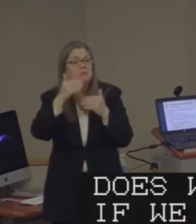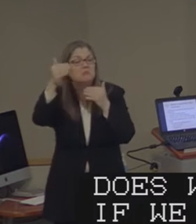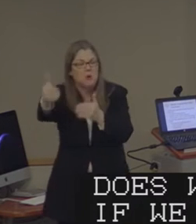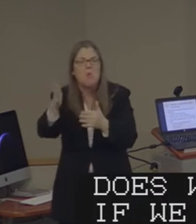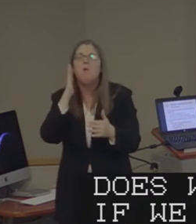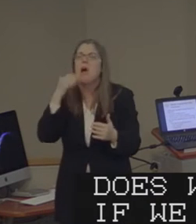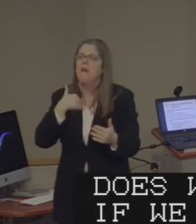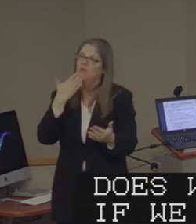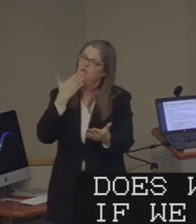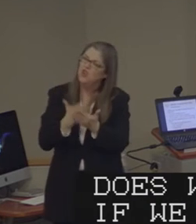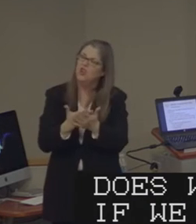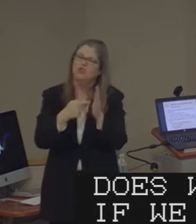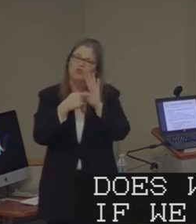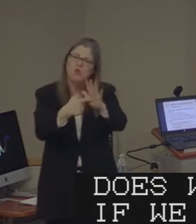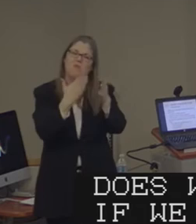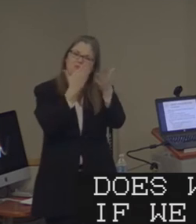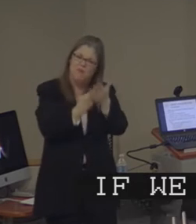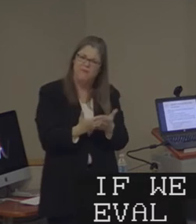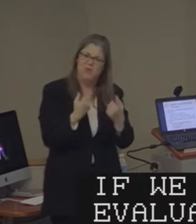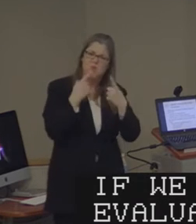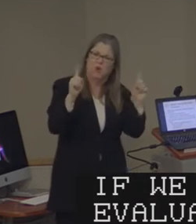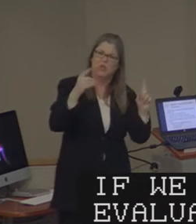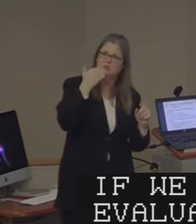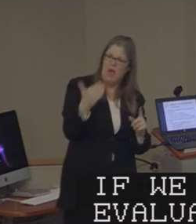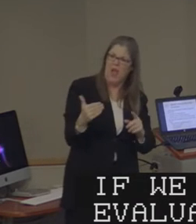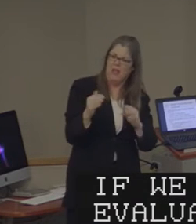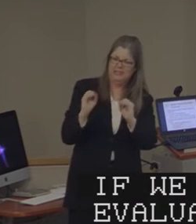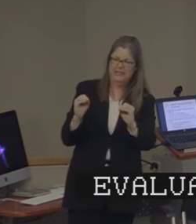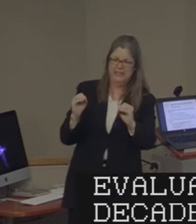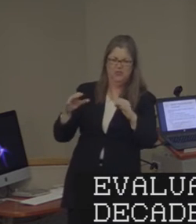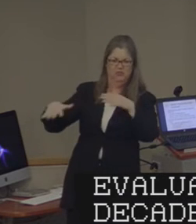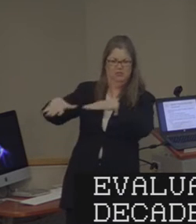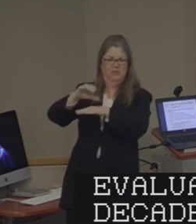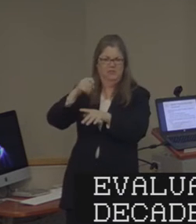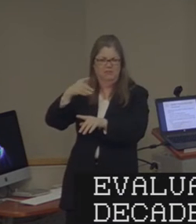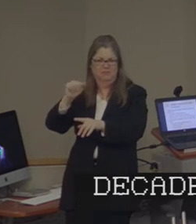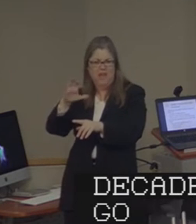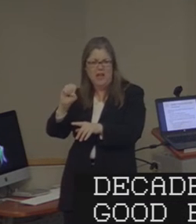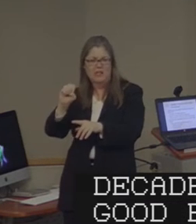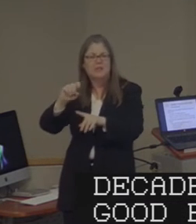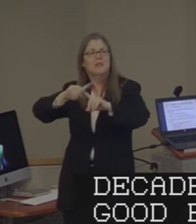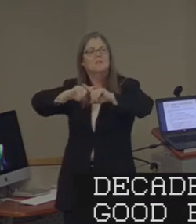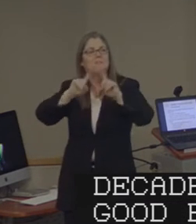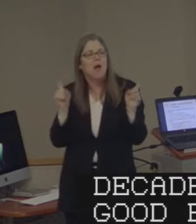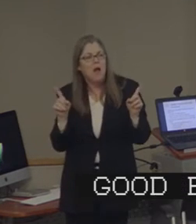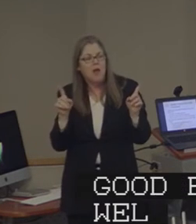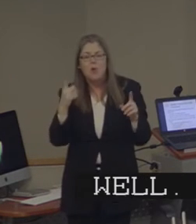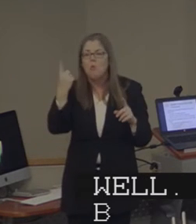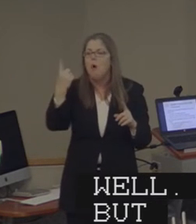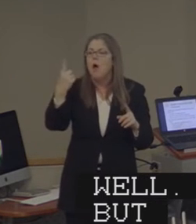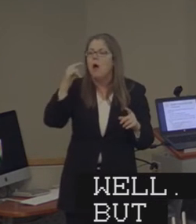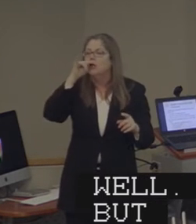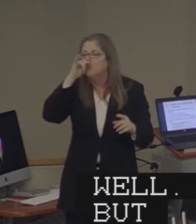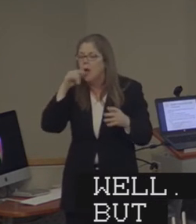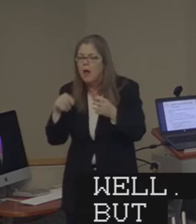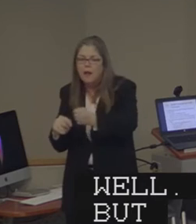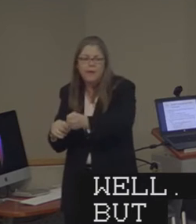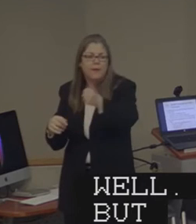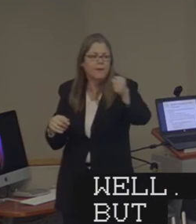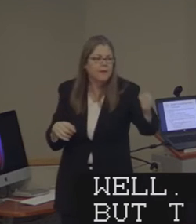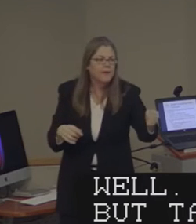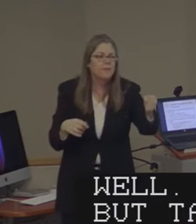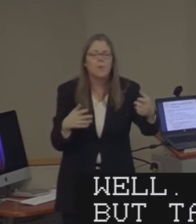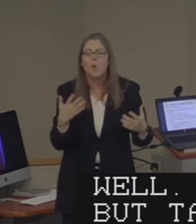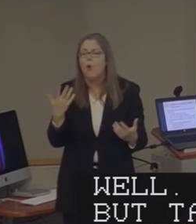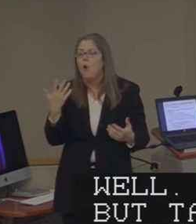some good evidence that it works well. But taking out an individual child or an individual college student or maybe